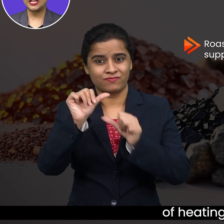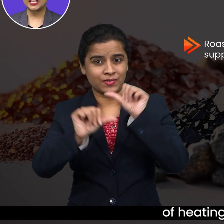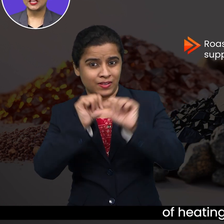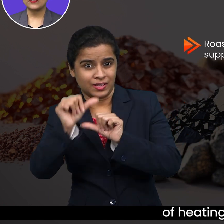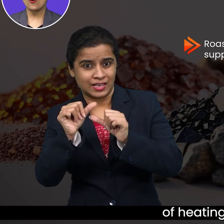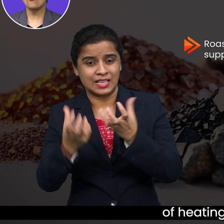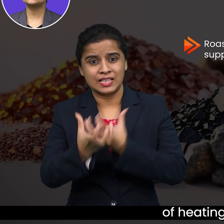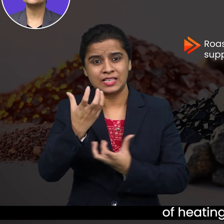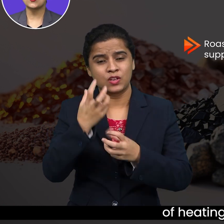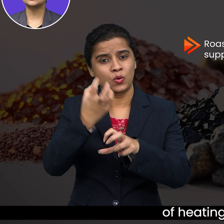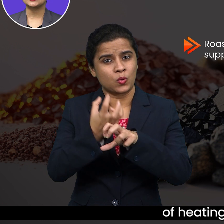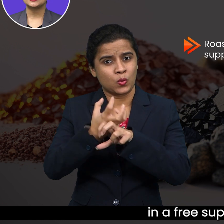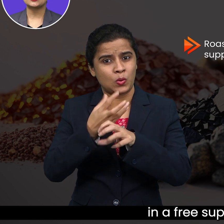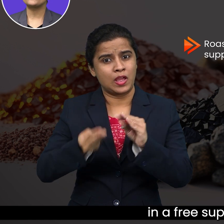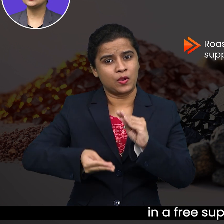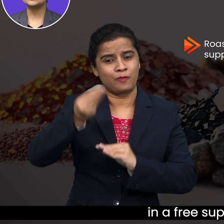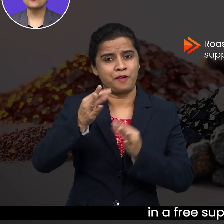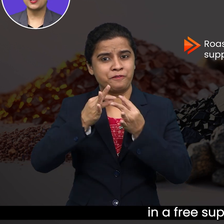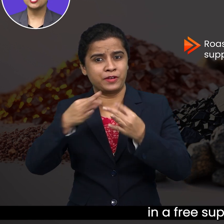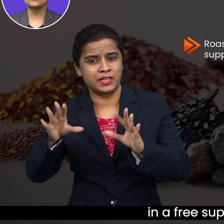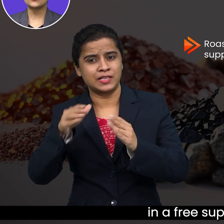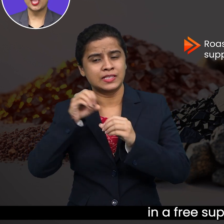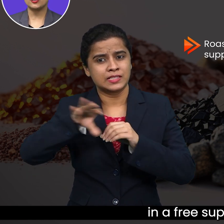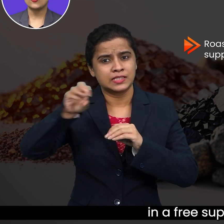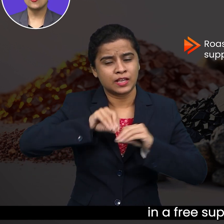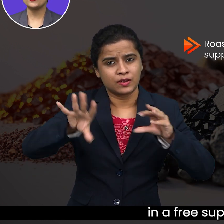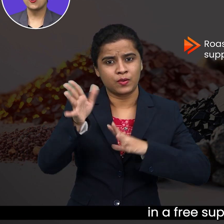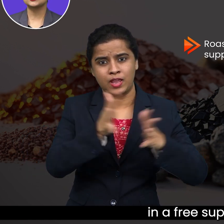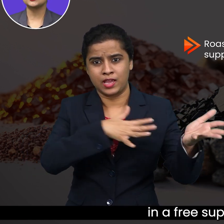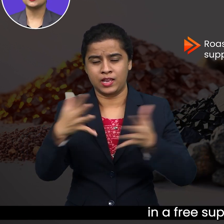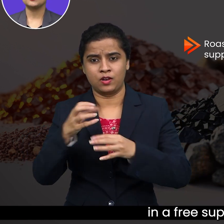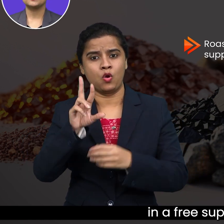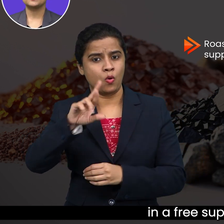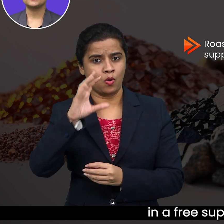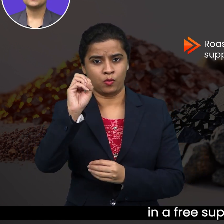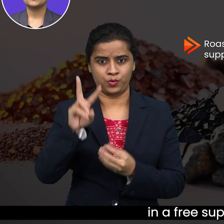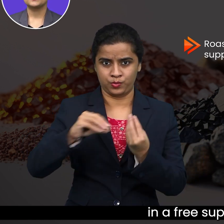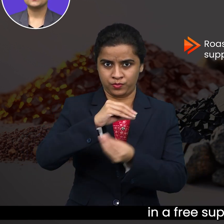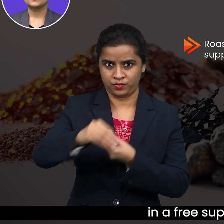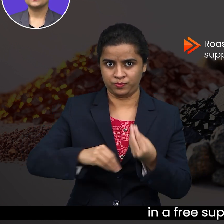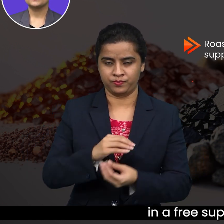of heating the ore strongly in a free supply of air or oxygen.